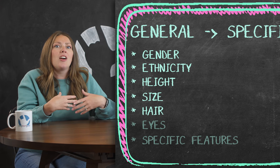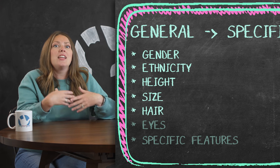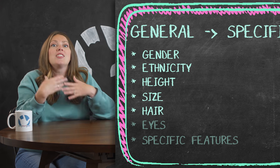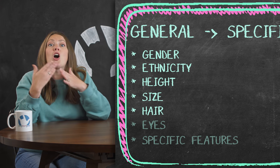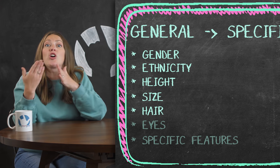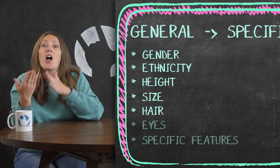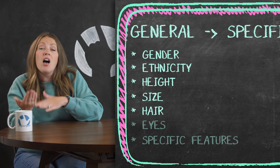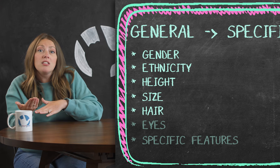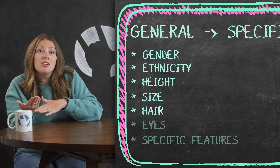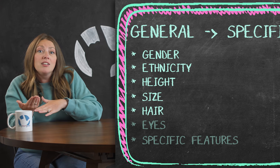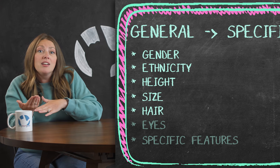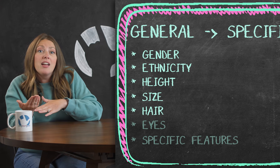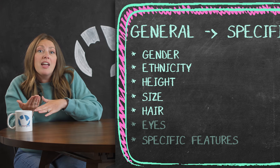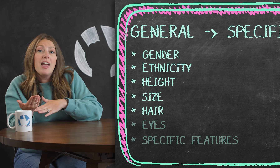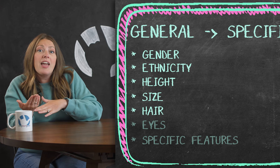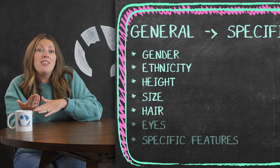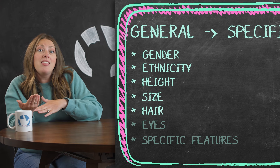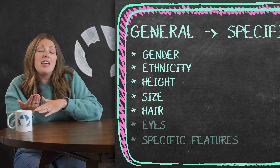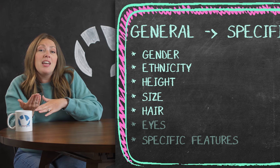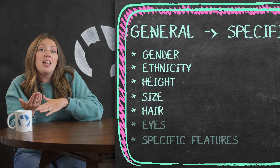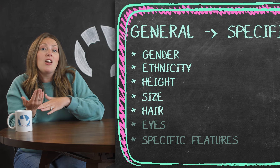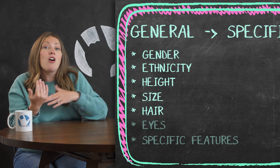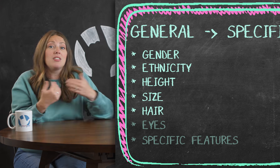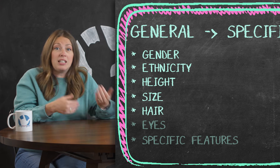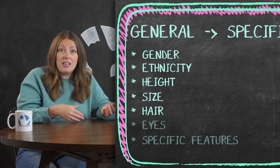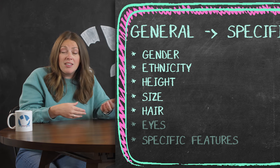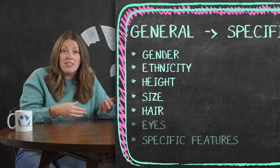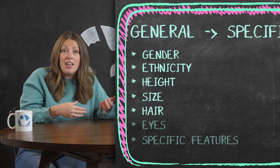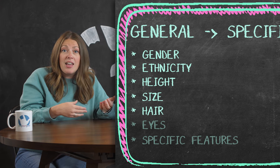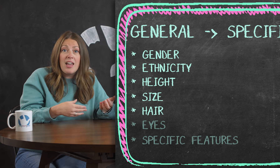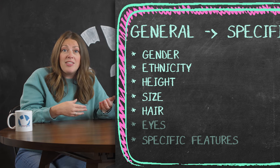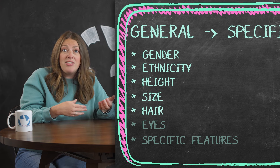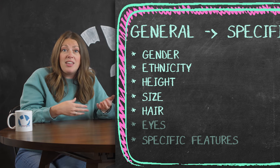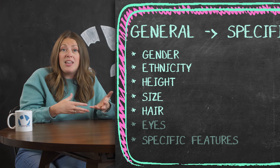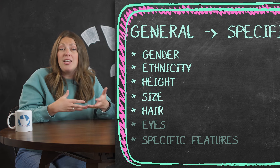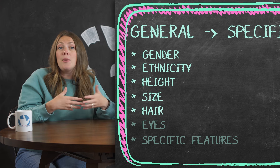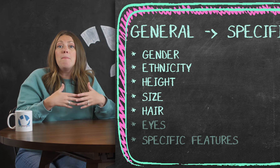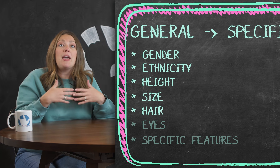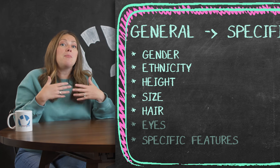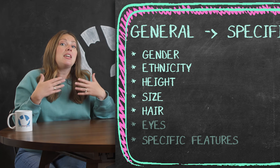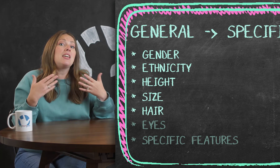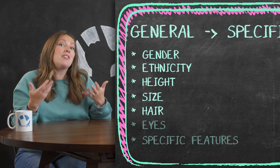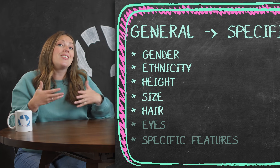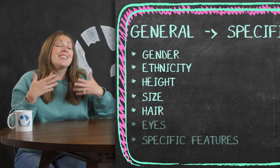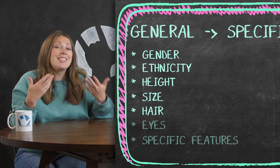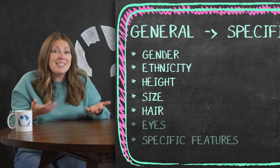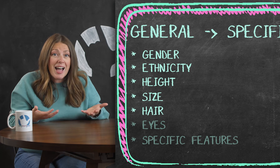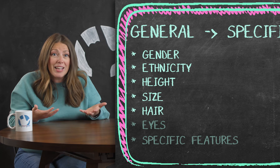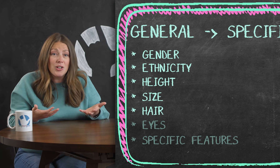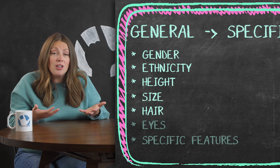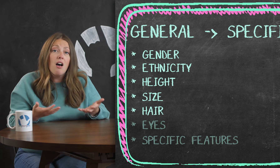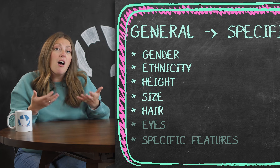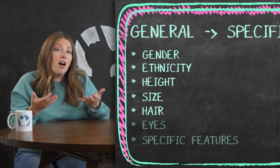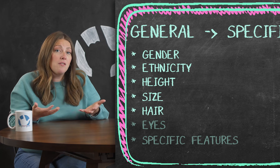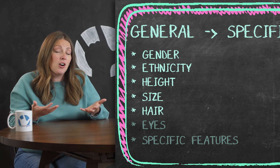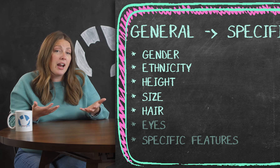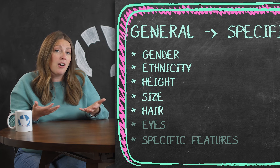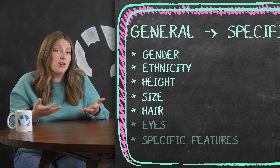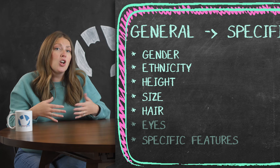is our color and then our length and then maybe even the style of our hair.